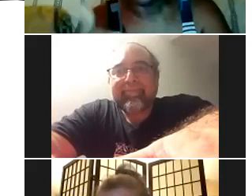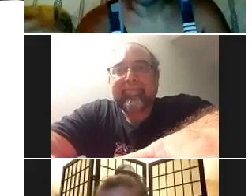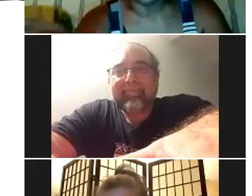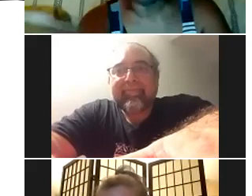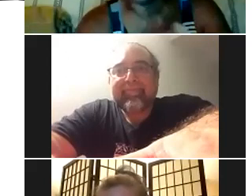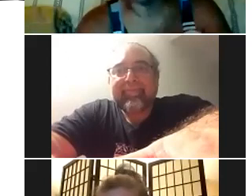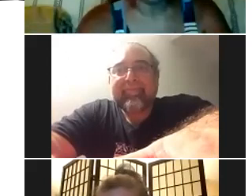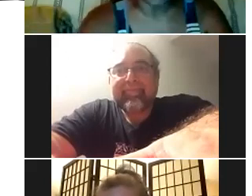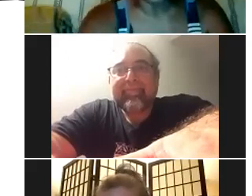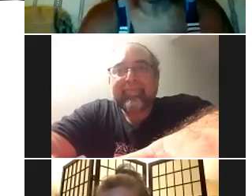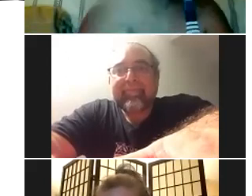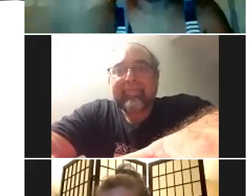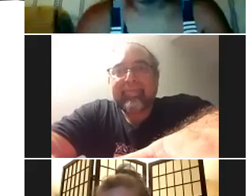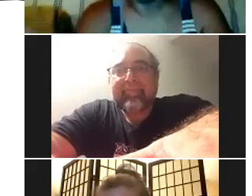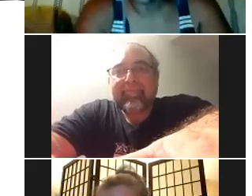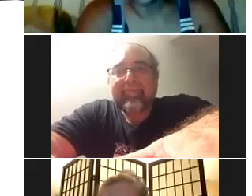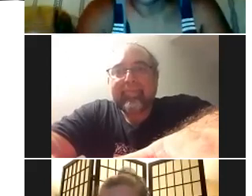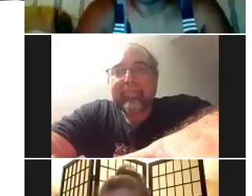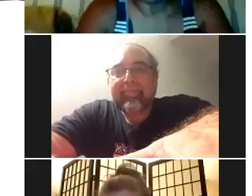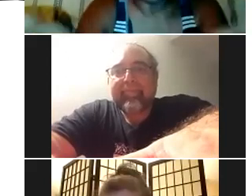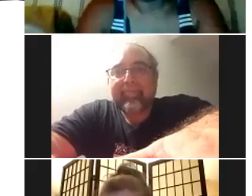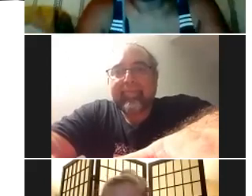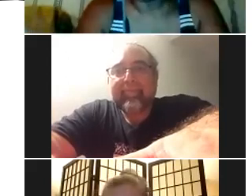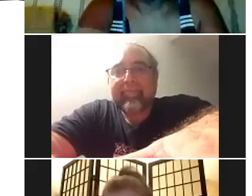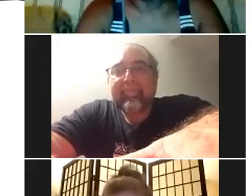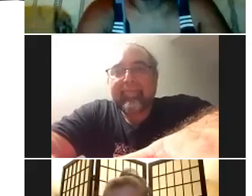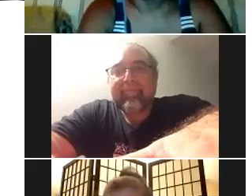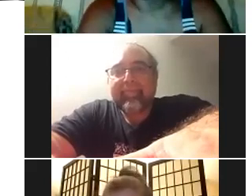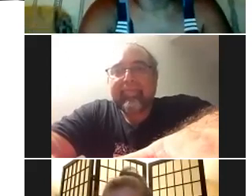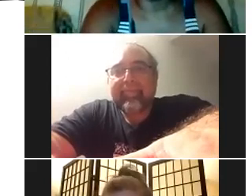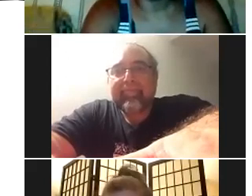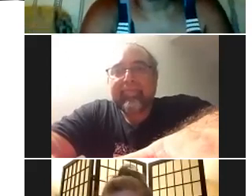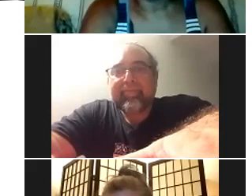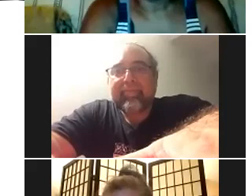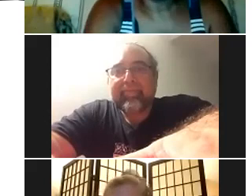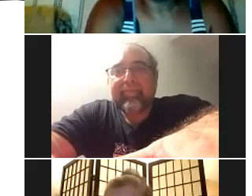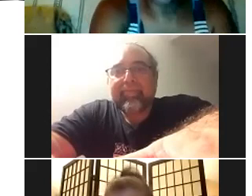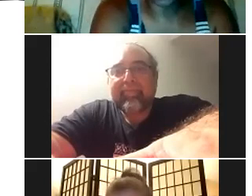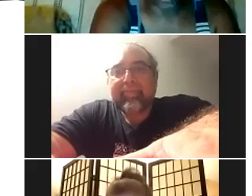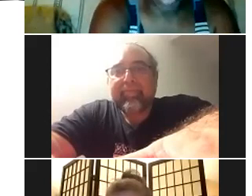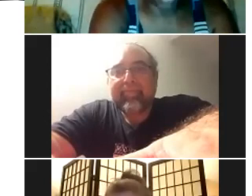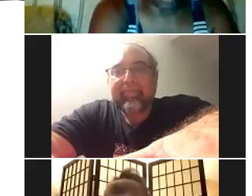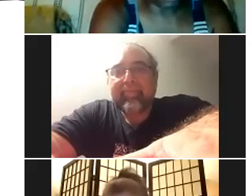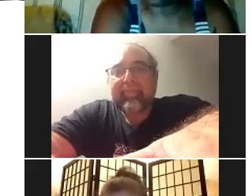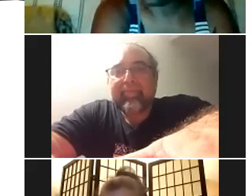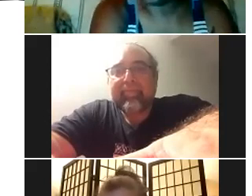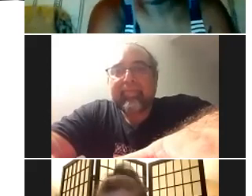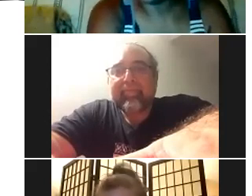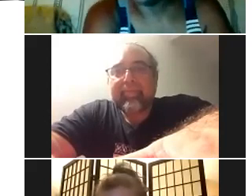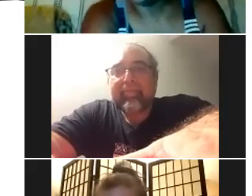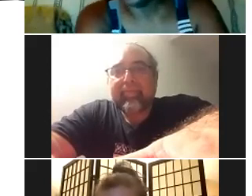Because like when I was learning Spanish, it was like very, very similar. So I don't know